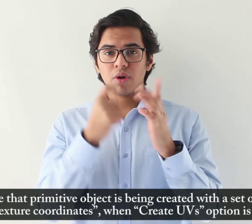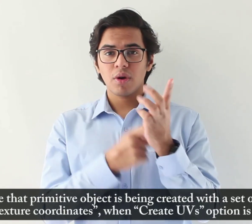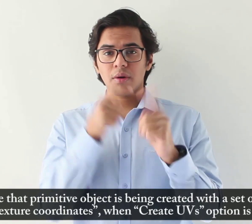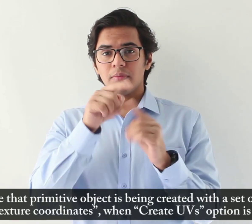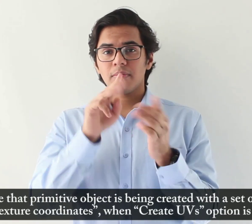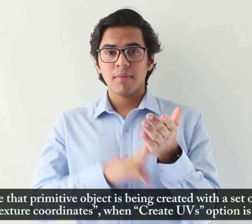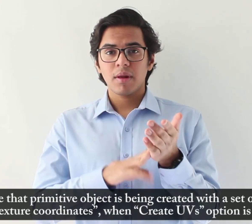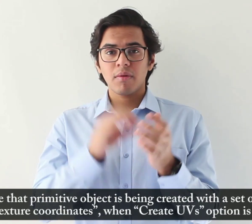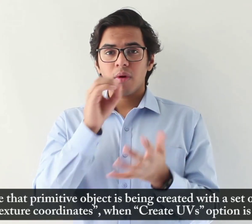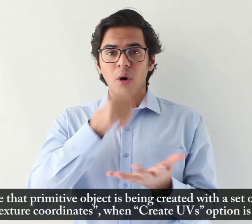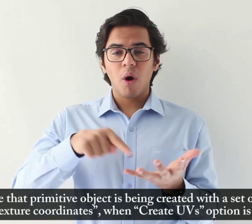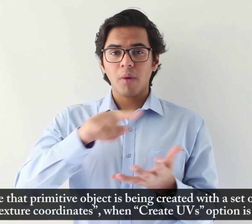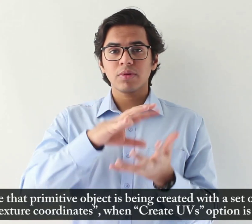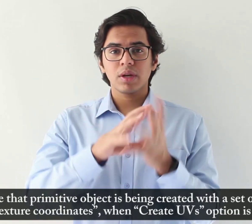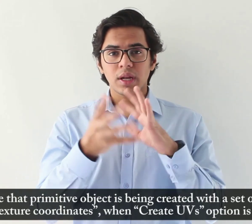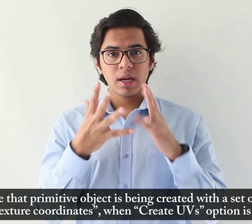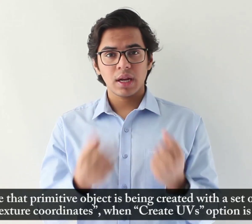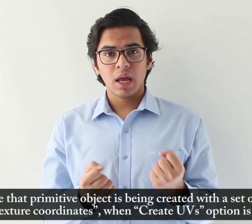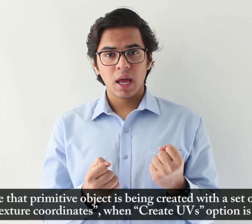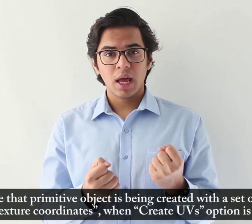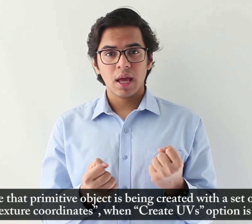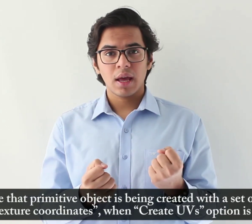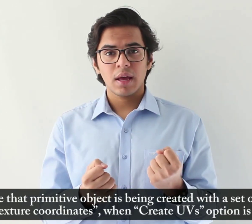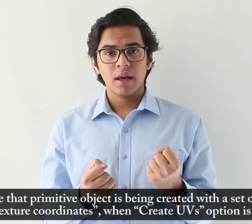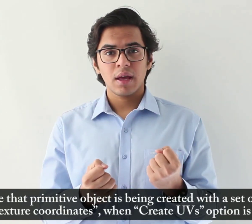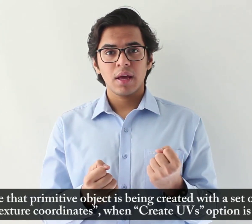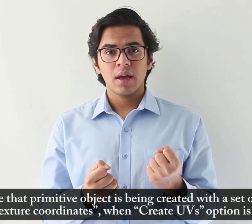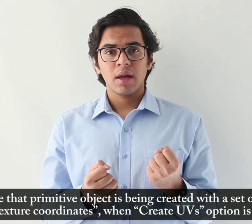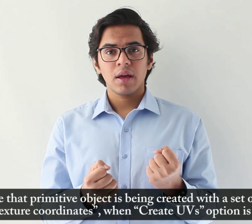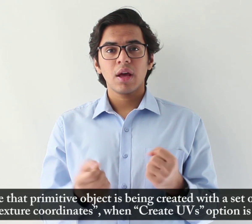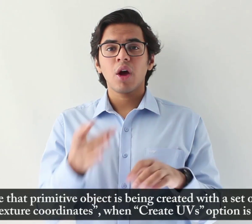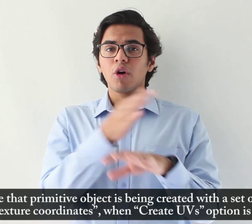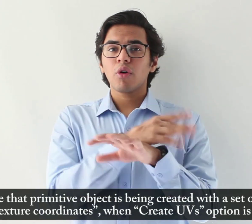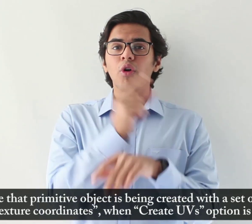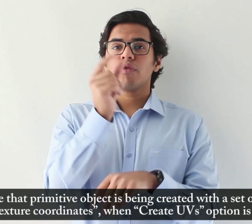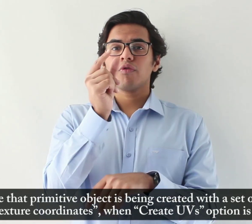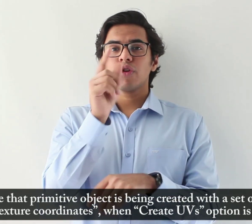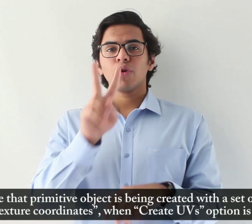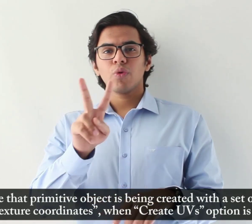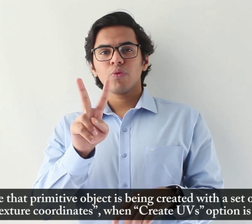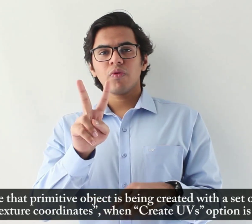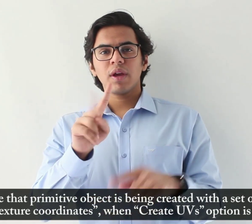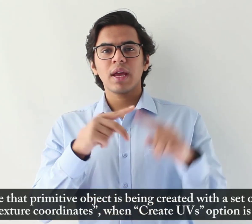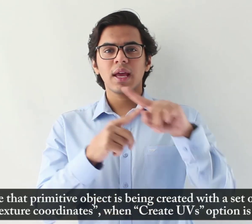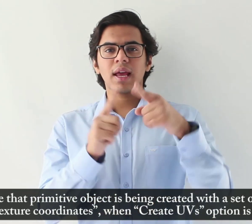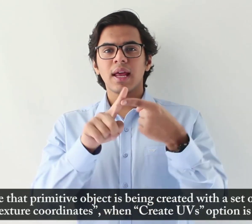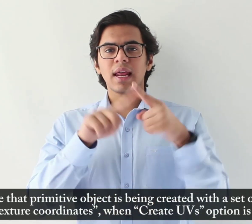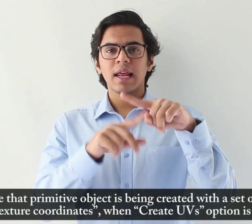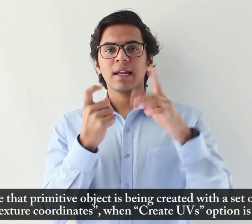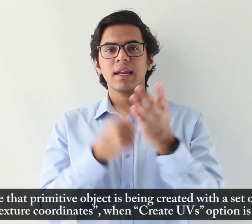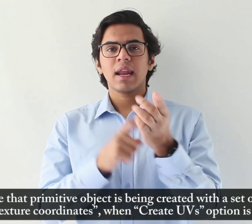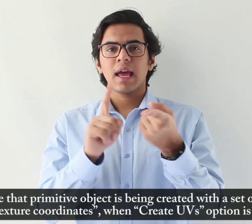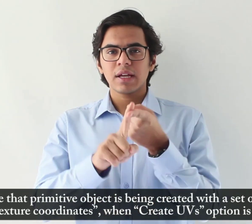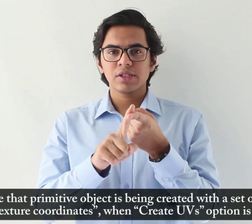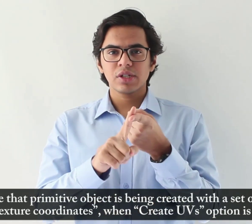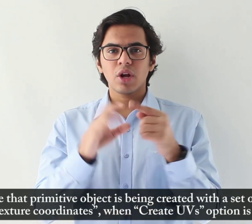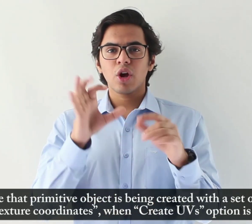that primitive object is being created with a set of default UV texture coordinates